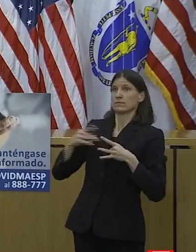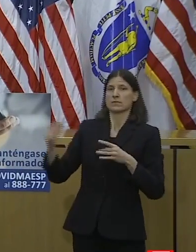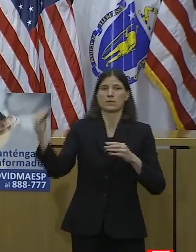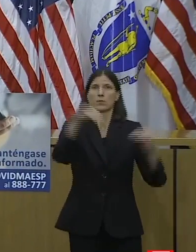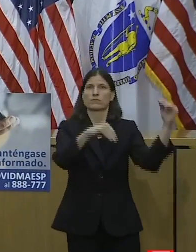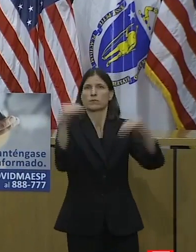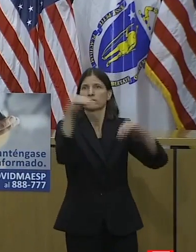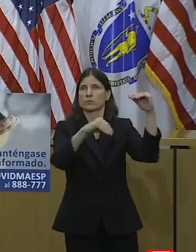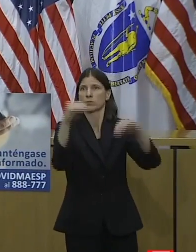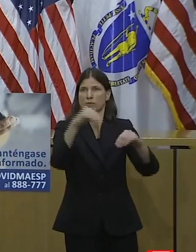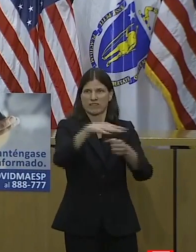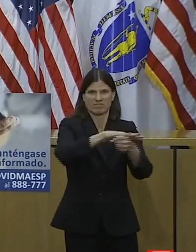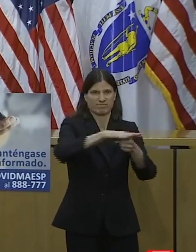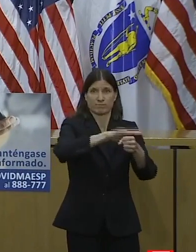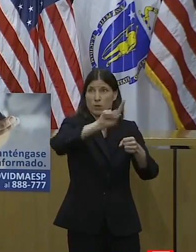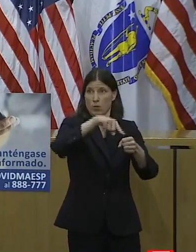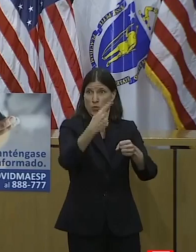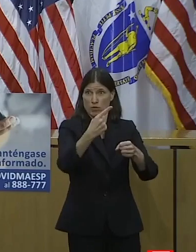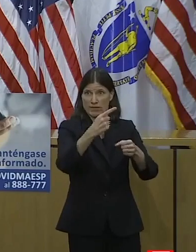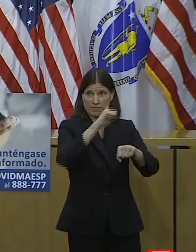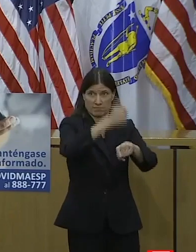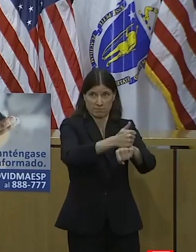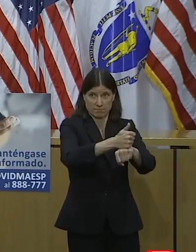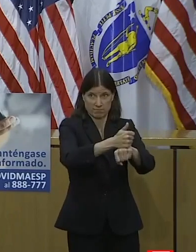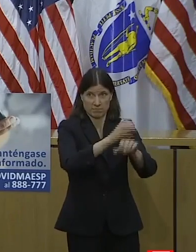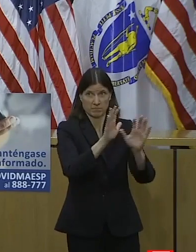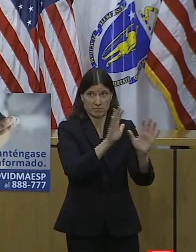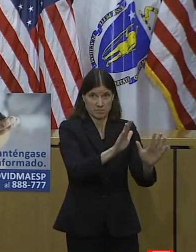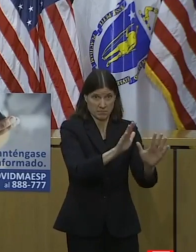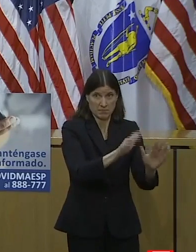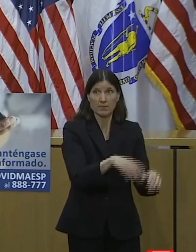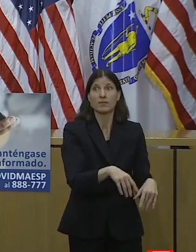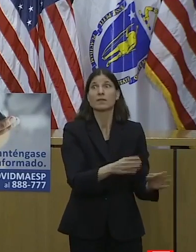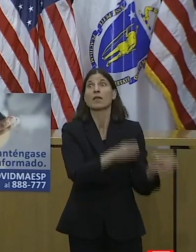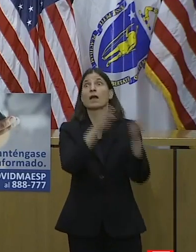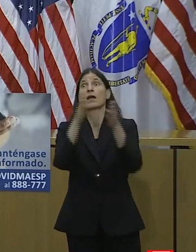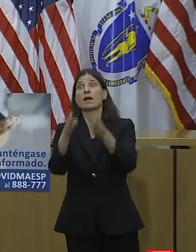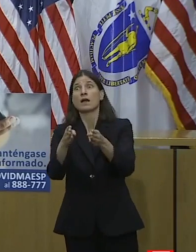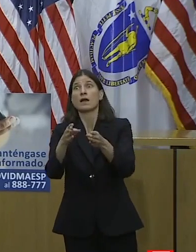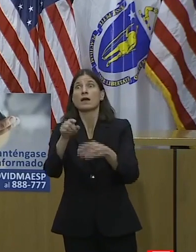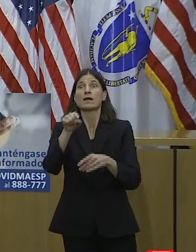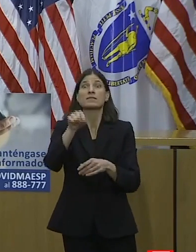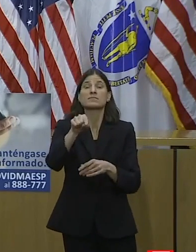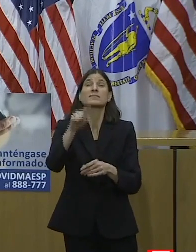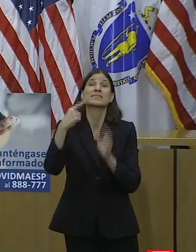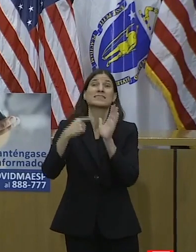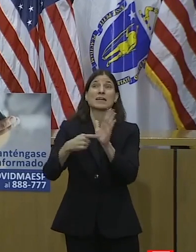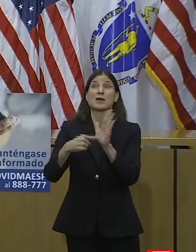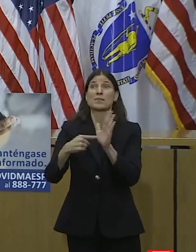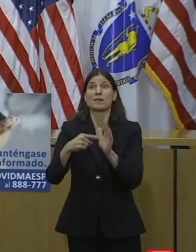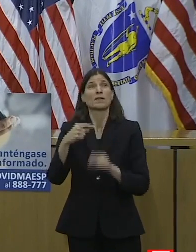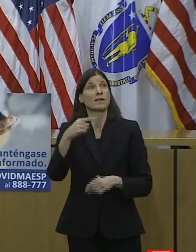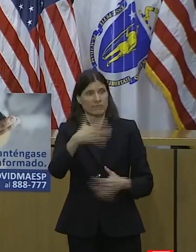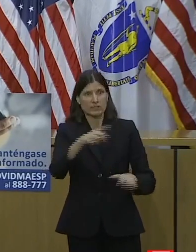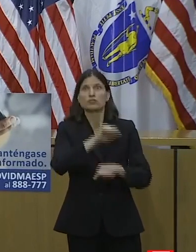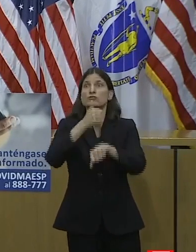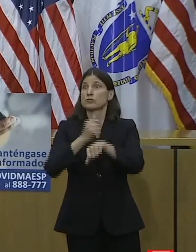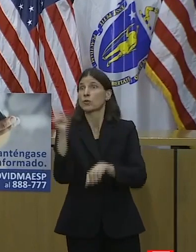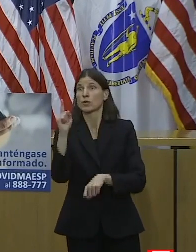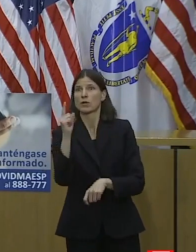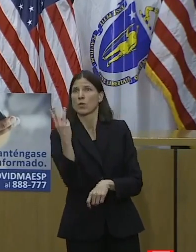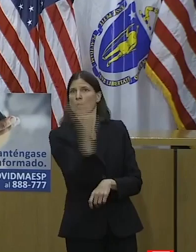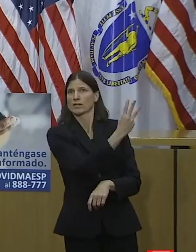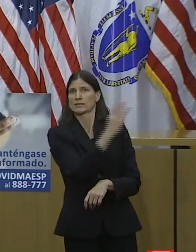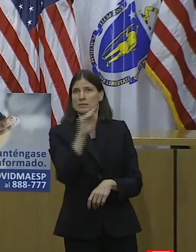An example of this would be the Pioneer Valley Recovery Center in East Longmeadow. And third, creating dedicated